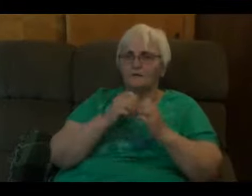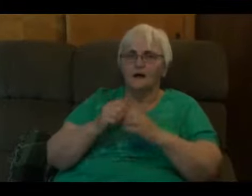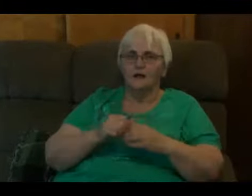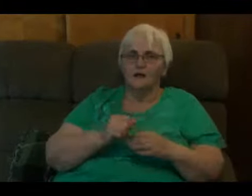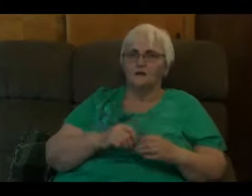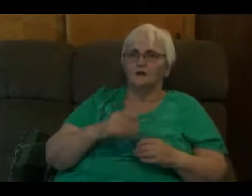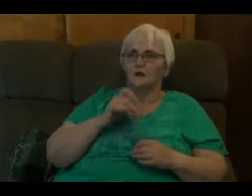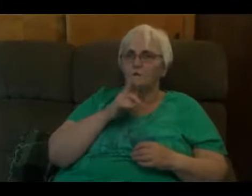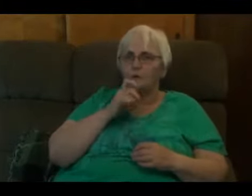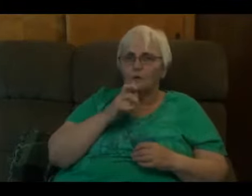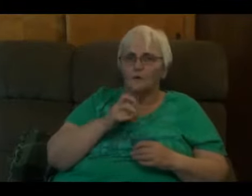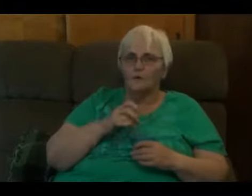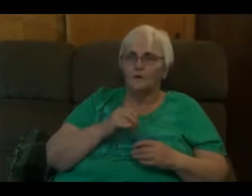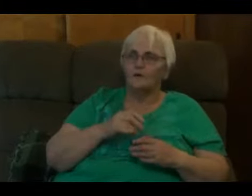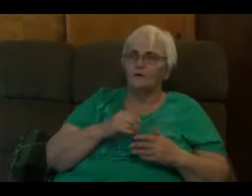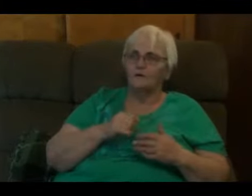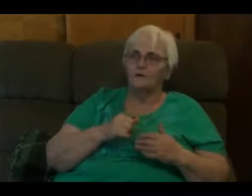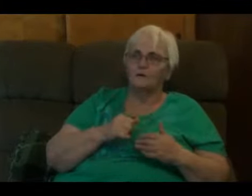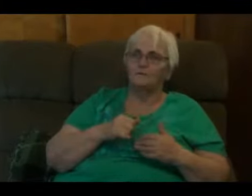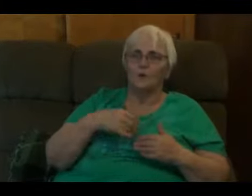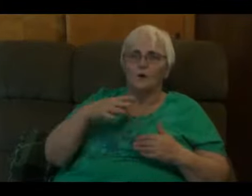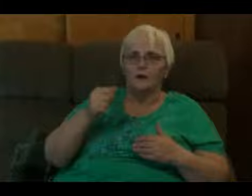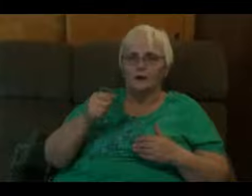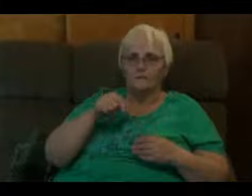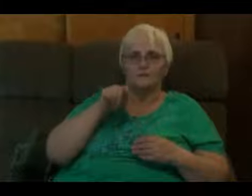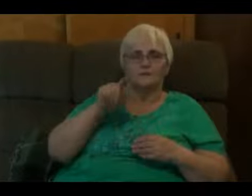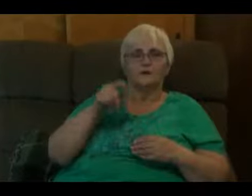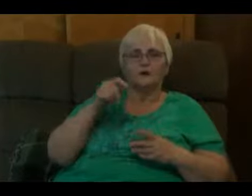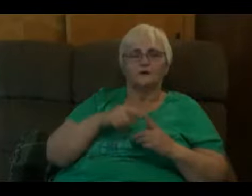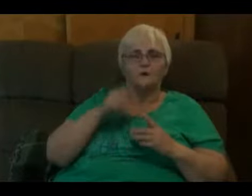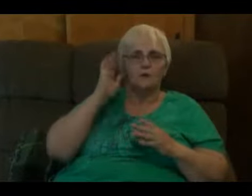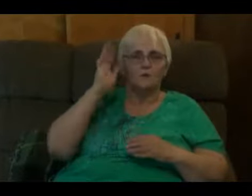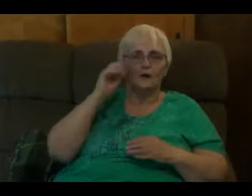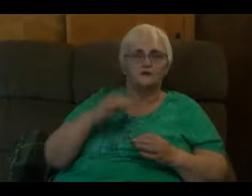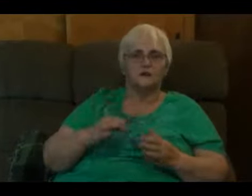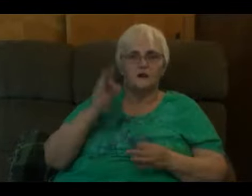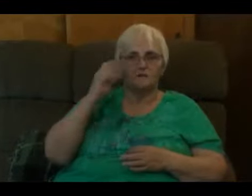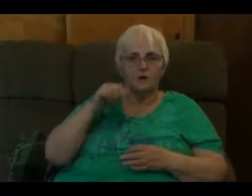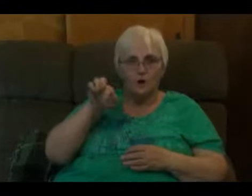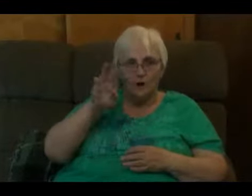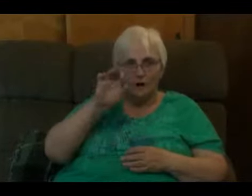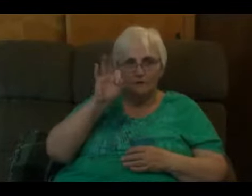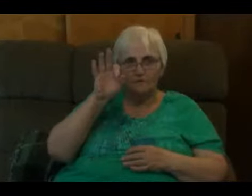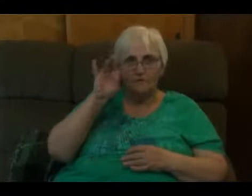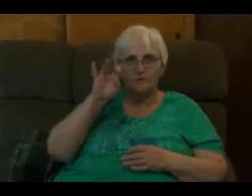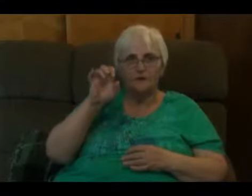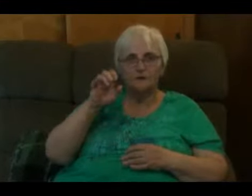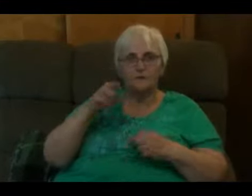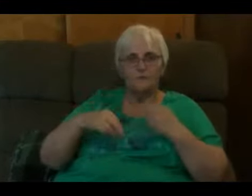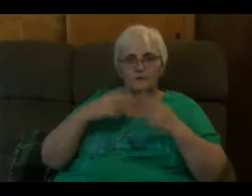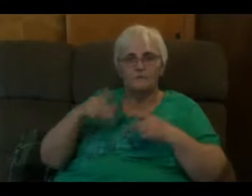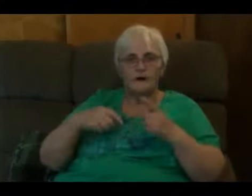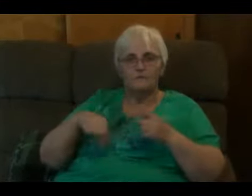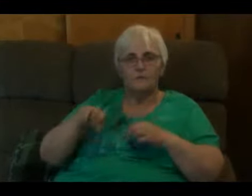who went up there to preach, whether it be a conference or a revival or in church, that, you know what?